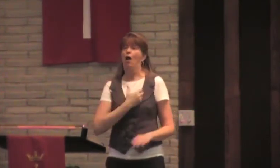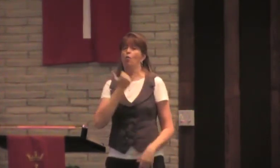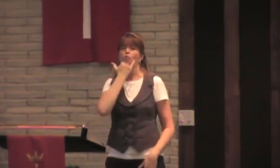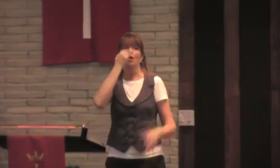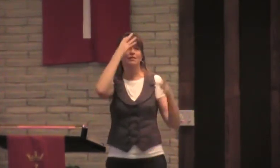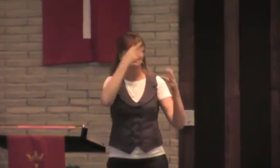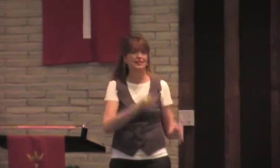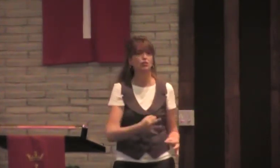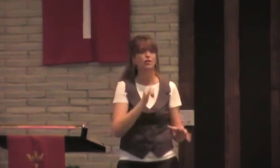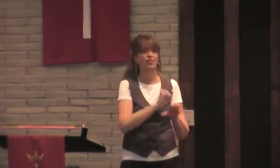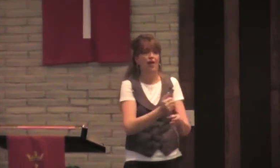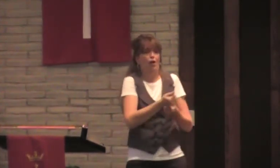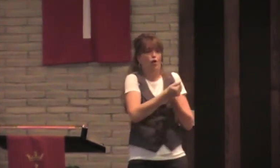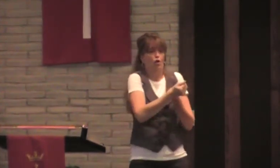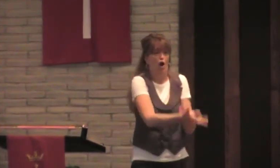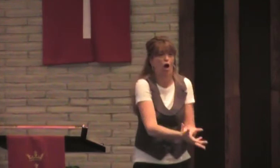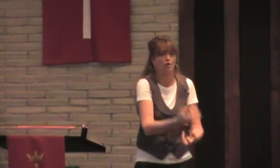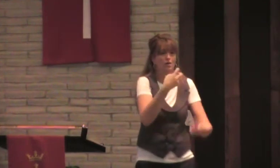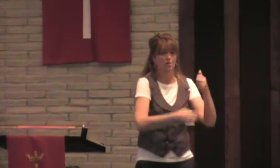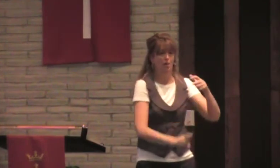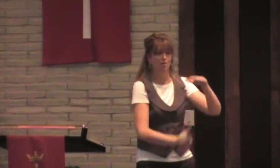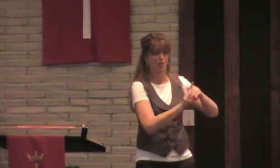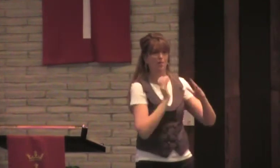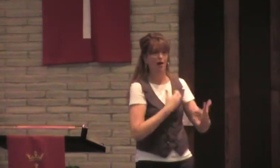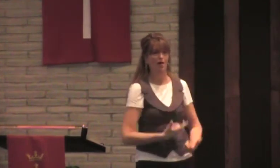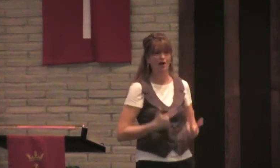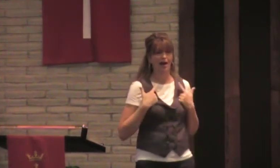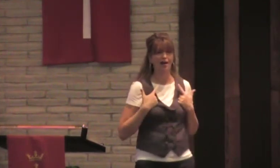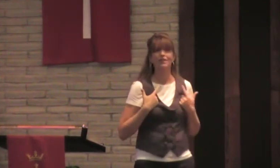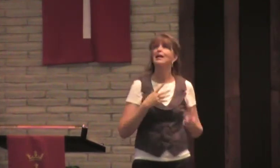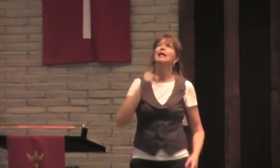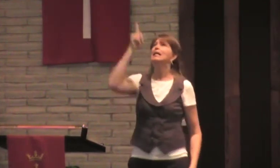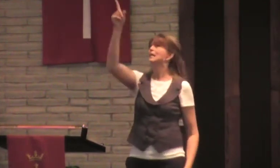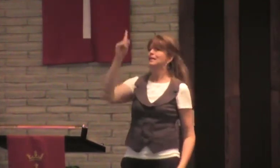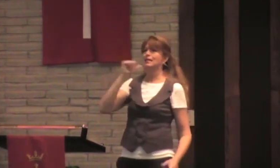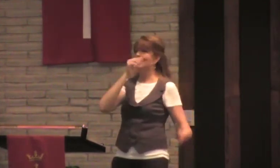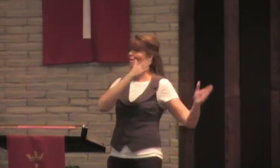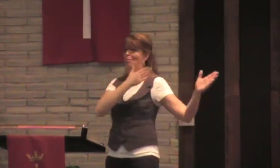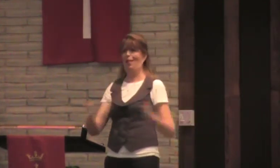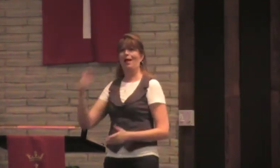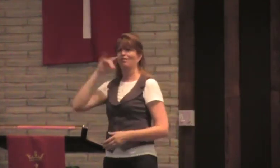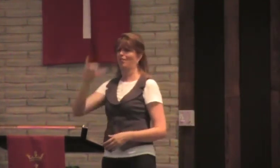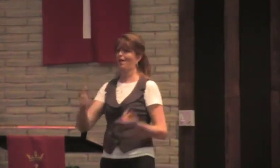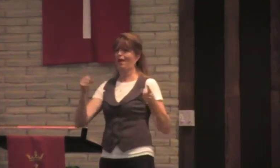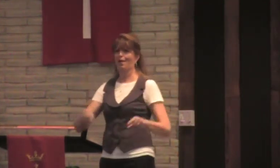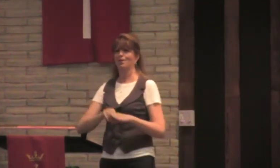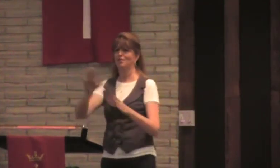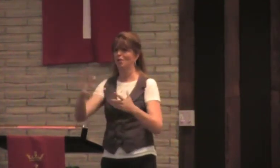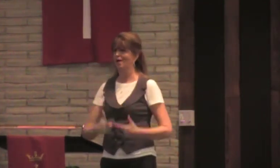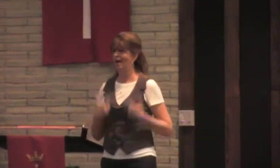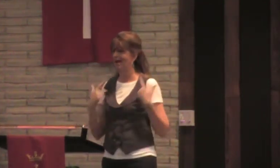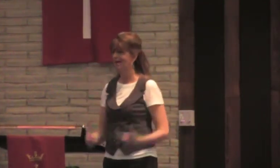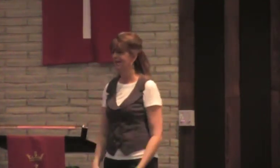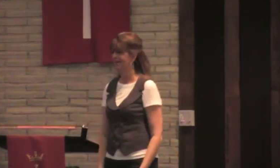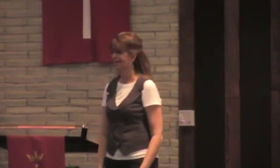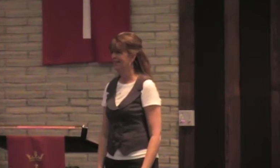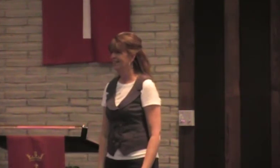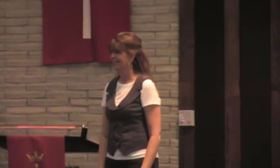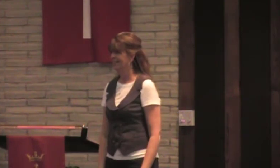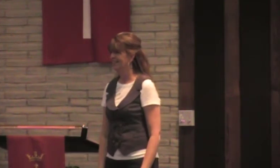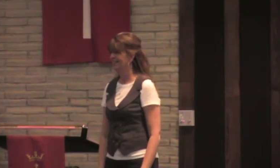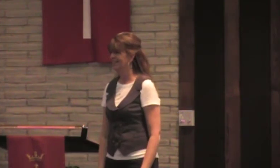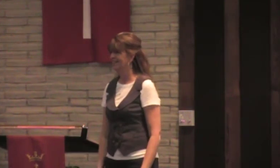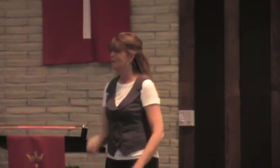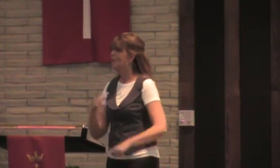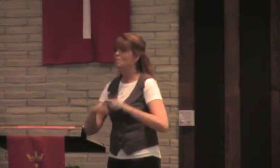our wrong behaviors, our wrong decisions that cause problems to pop up in our lives, he did not plan for that to